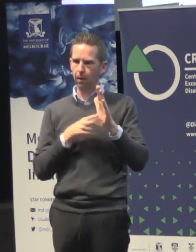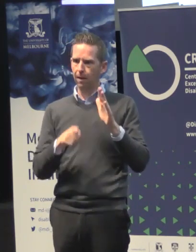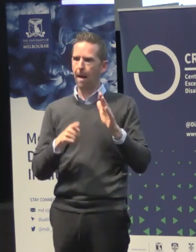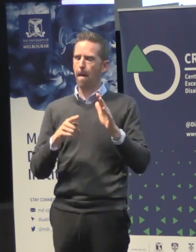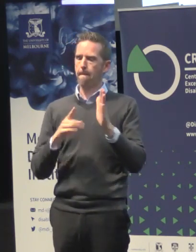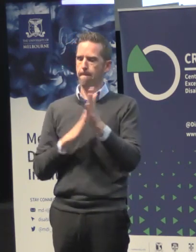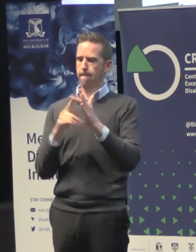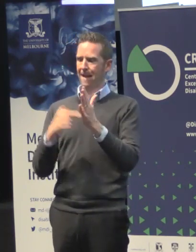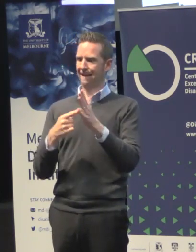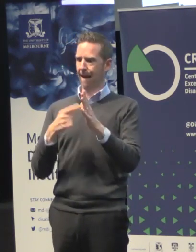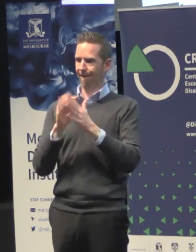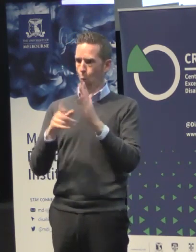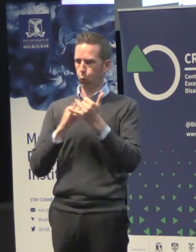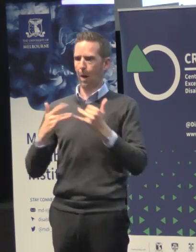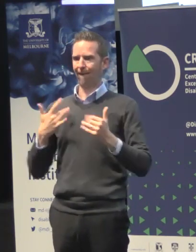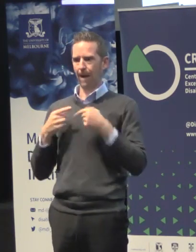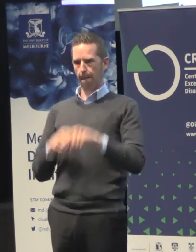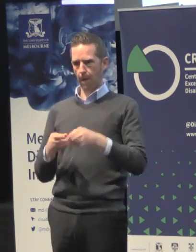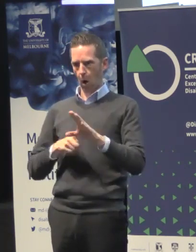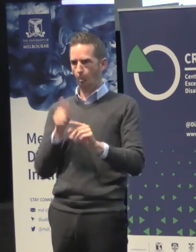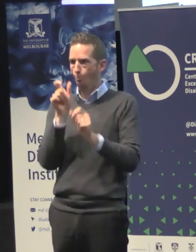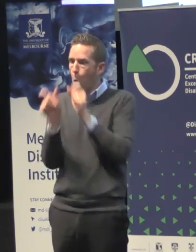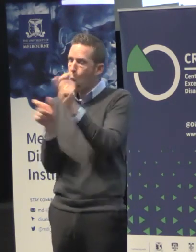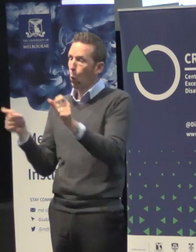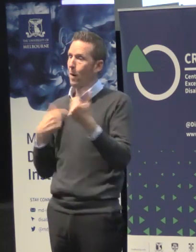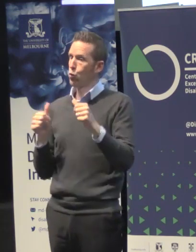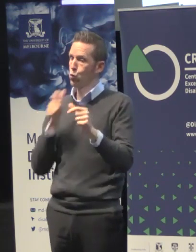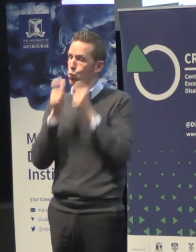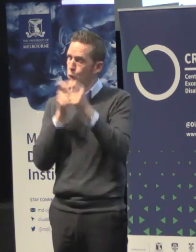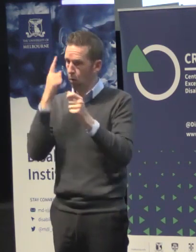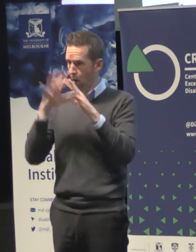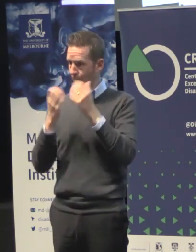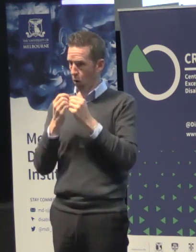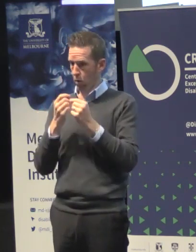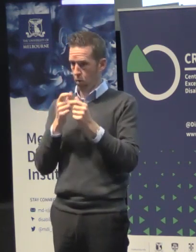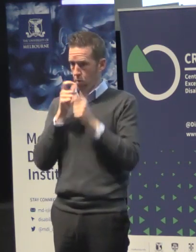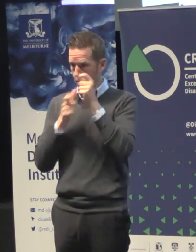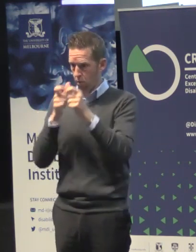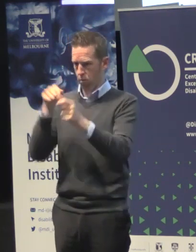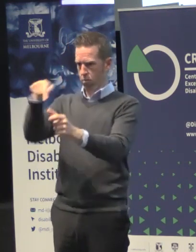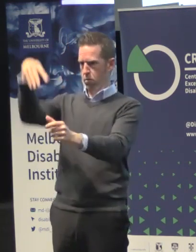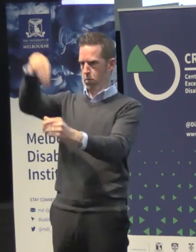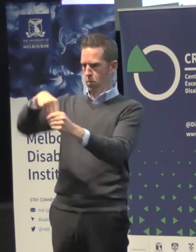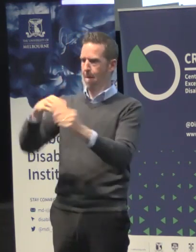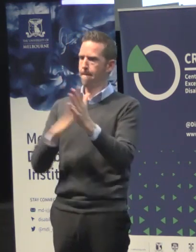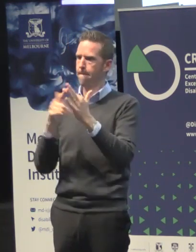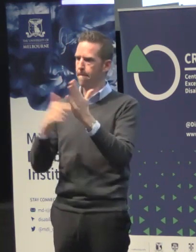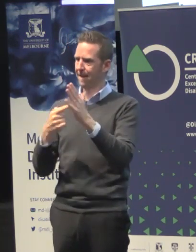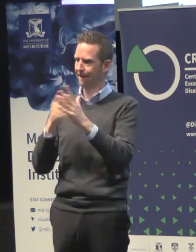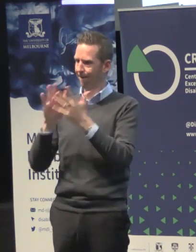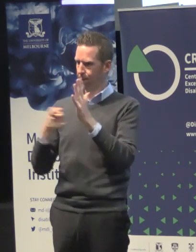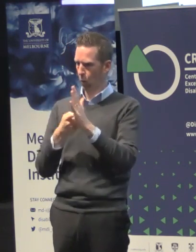about the words we use. And think almost every phrase we use contains a metaphor. So I